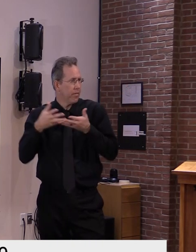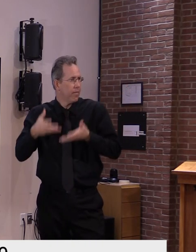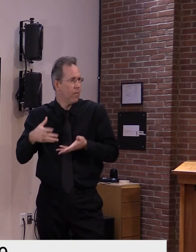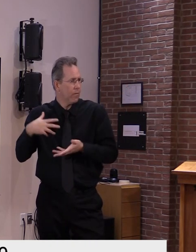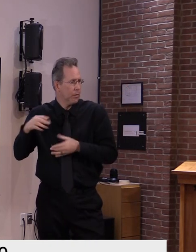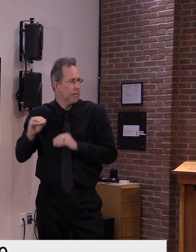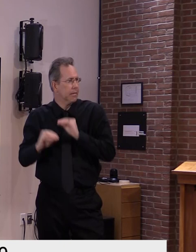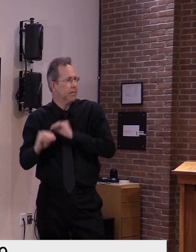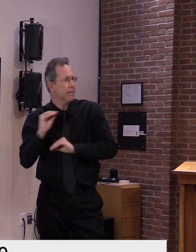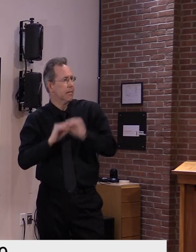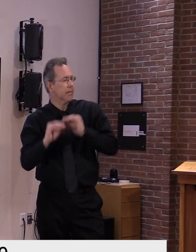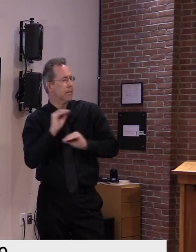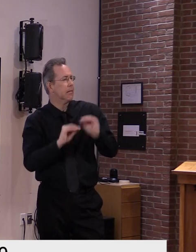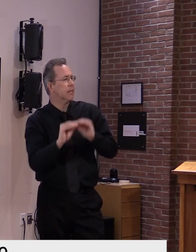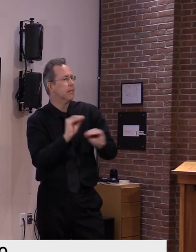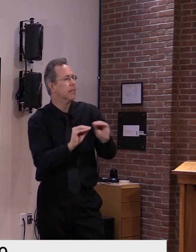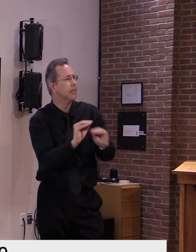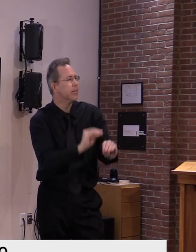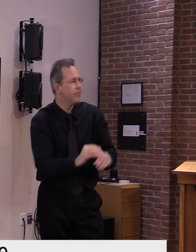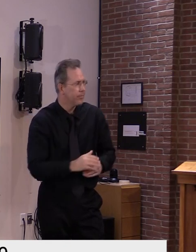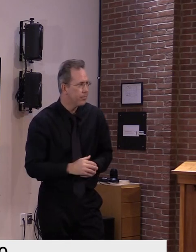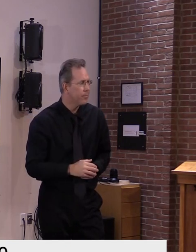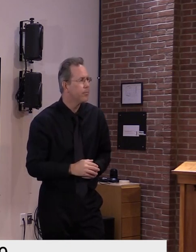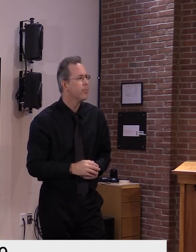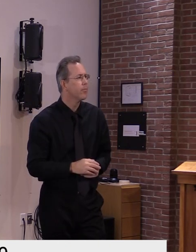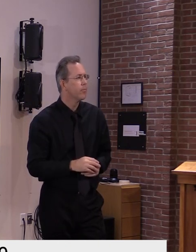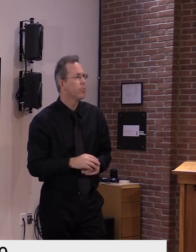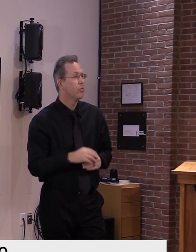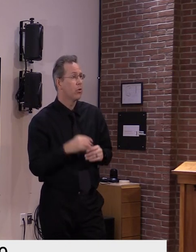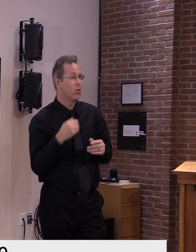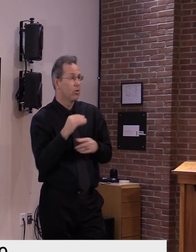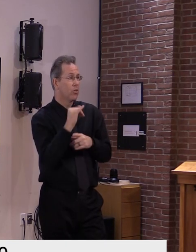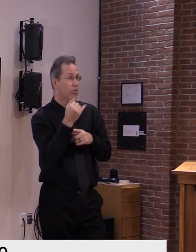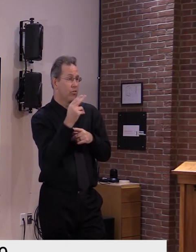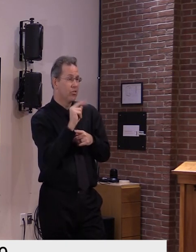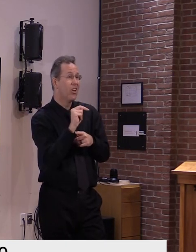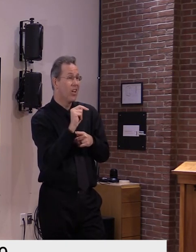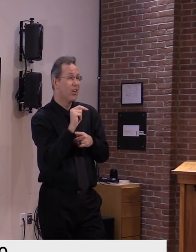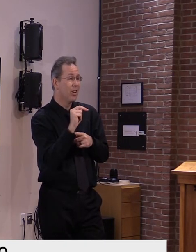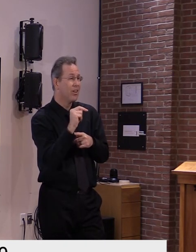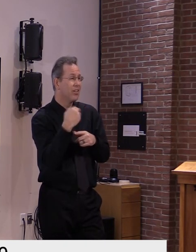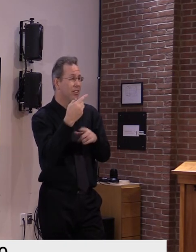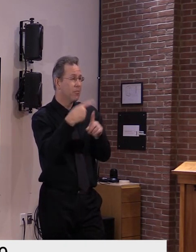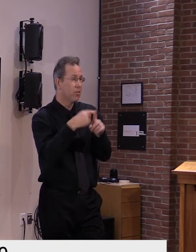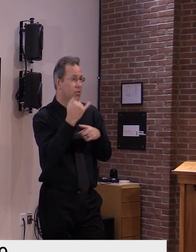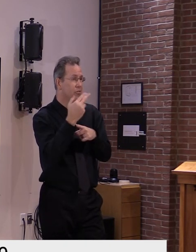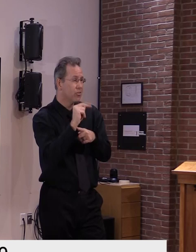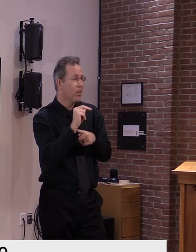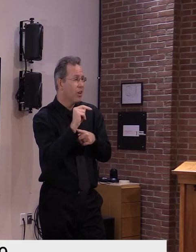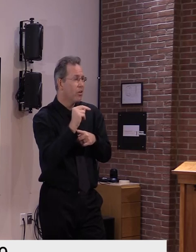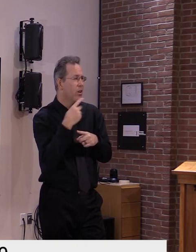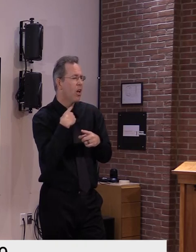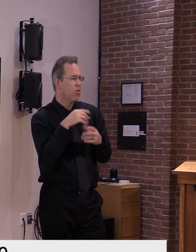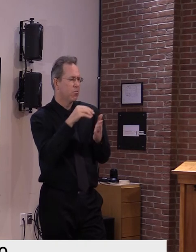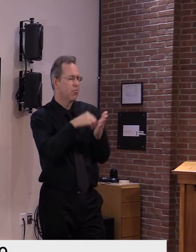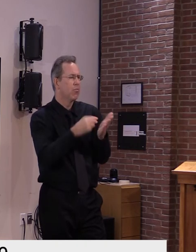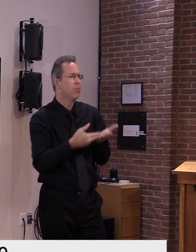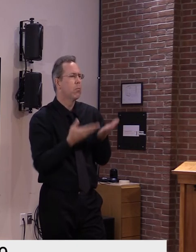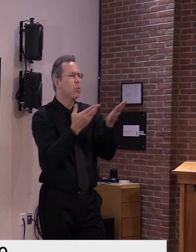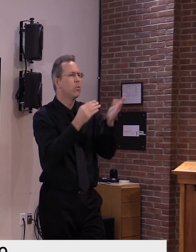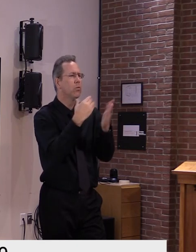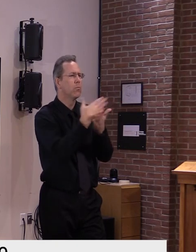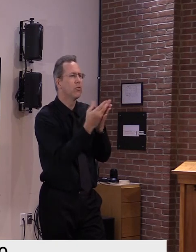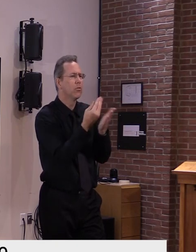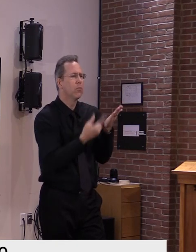to the legislature in January, in later January, that